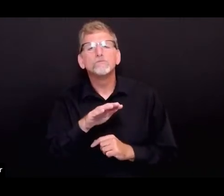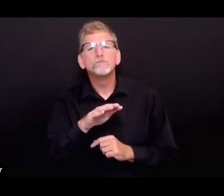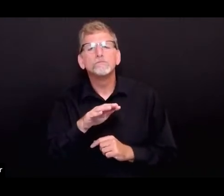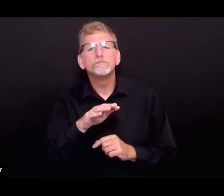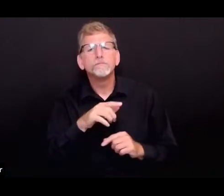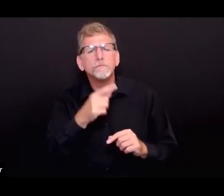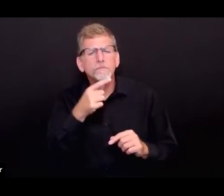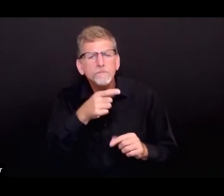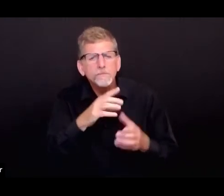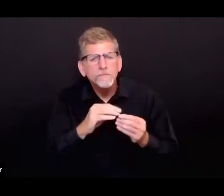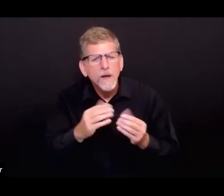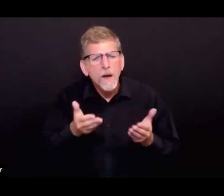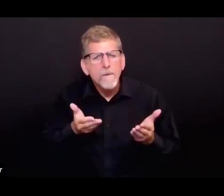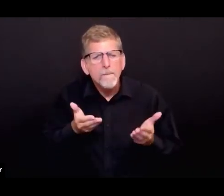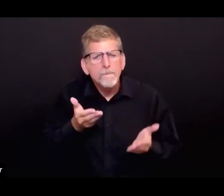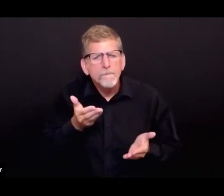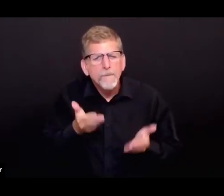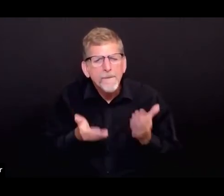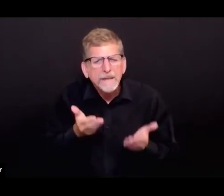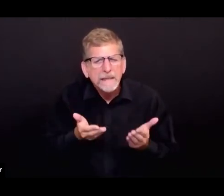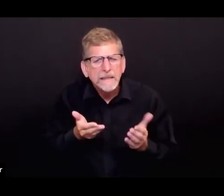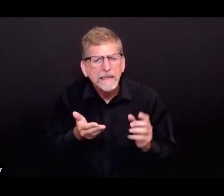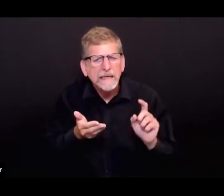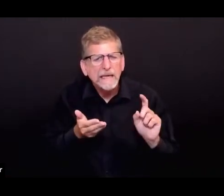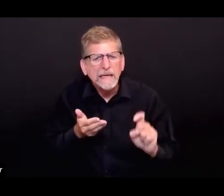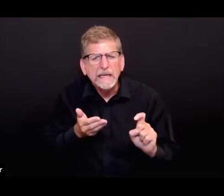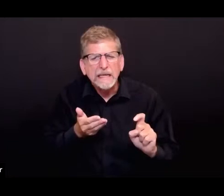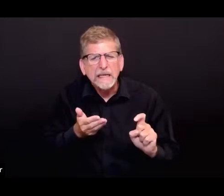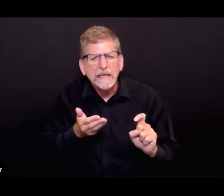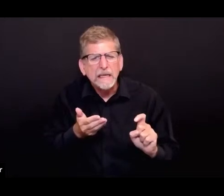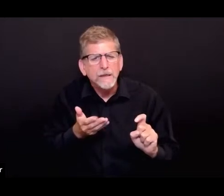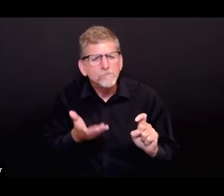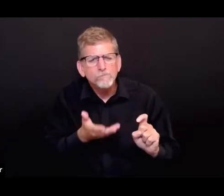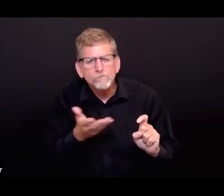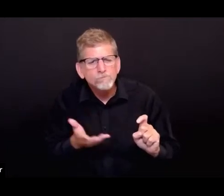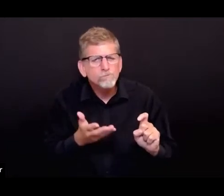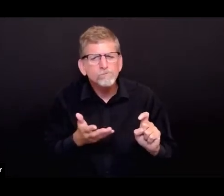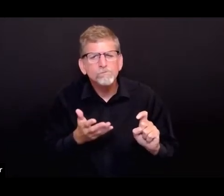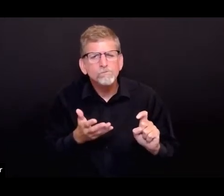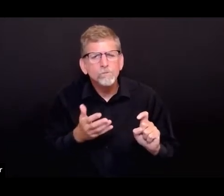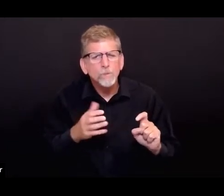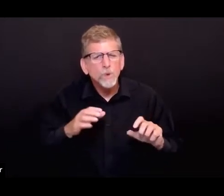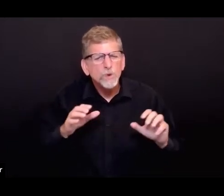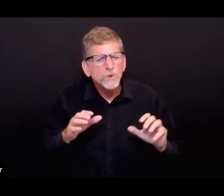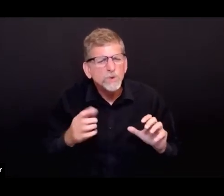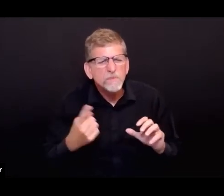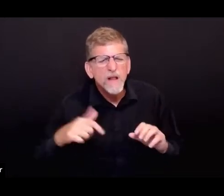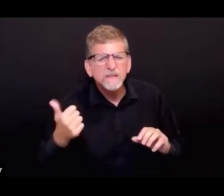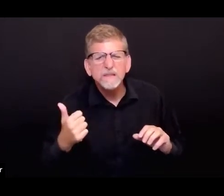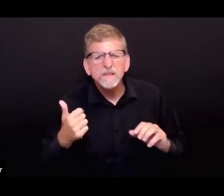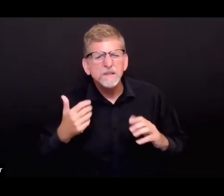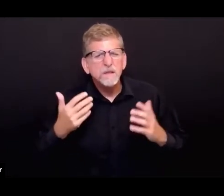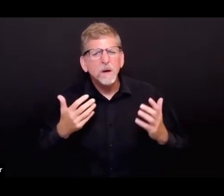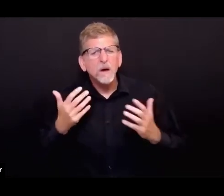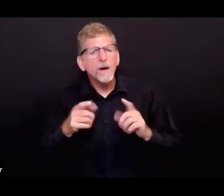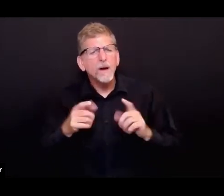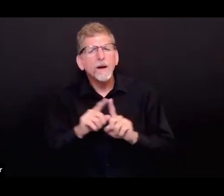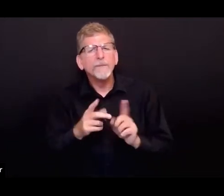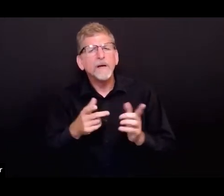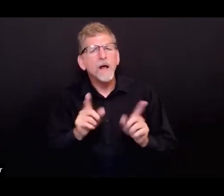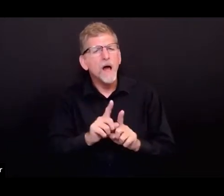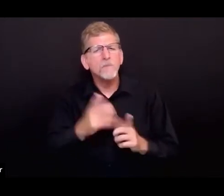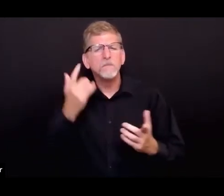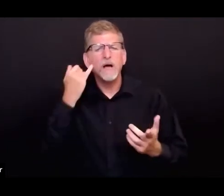to take additional steps. If it's not closing things down further or reclosing things,